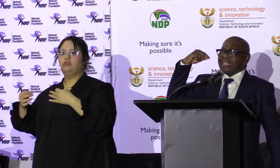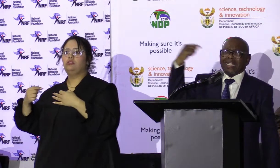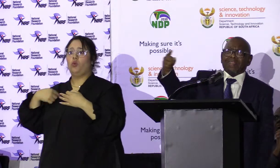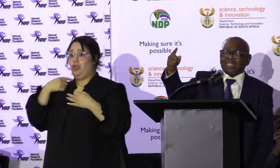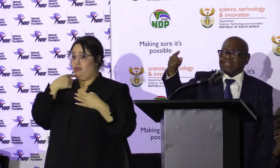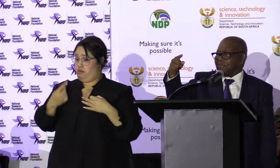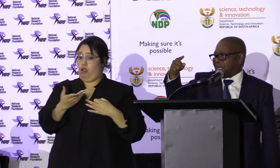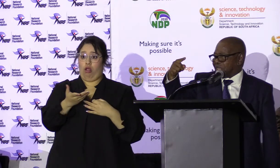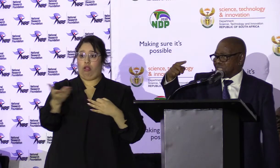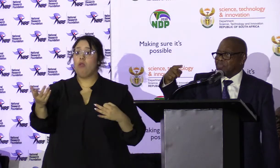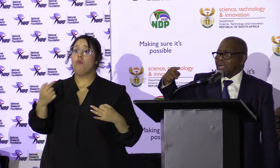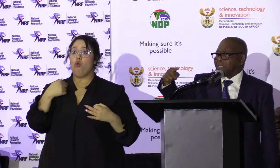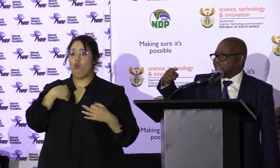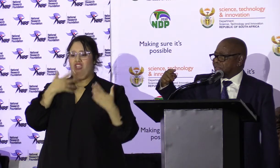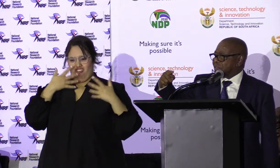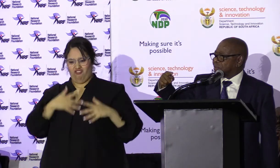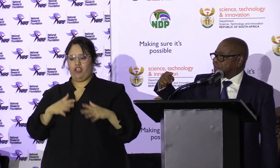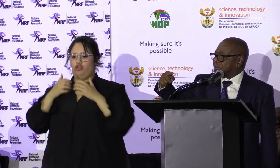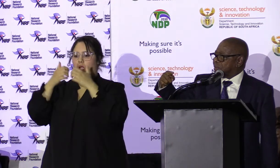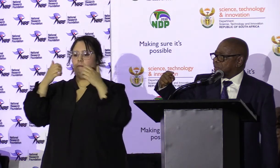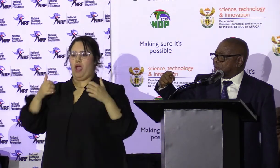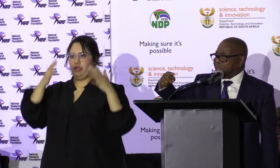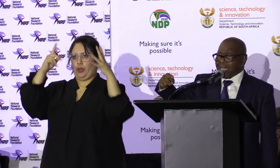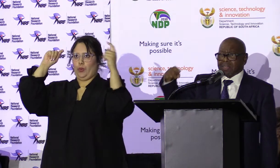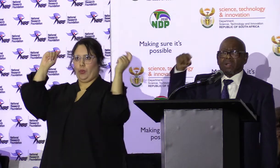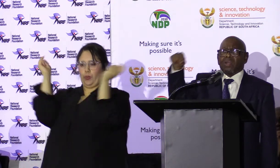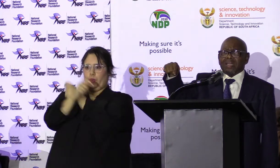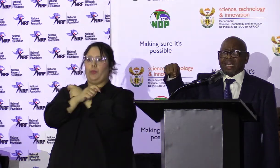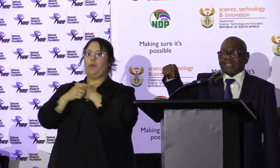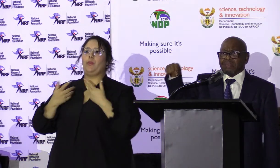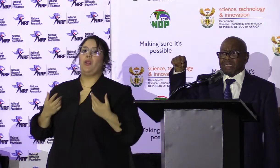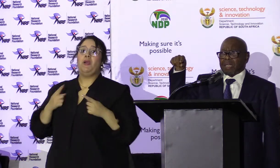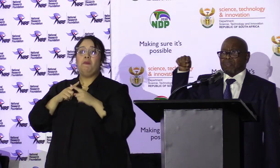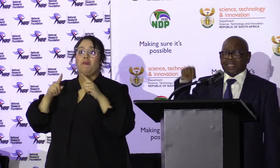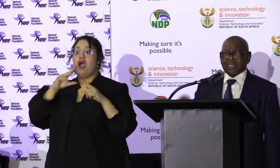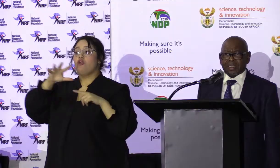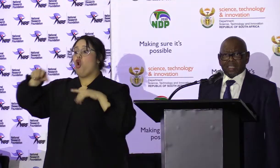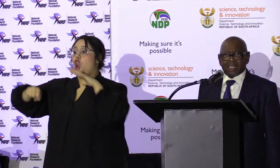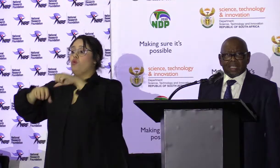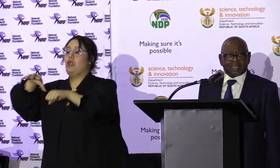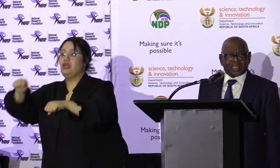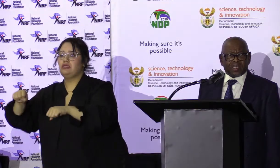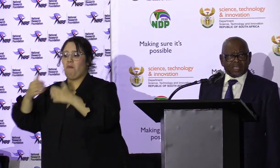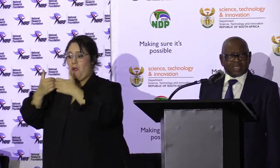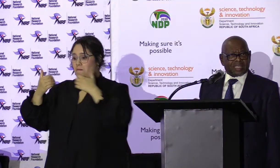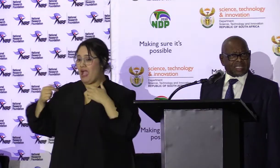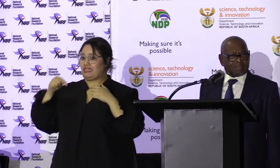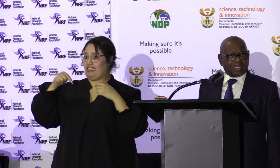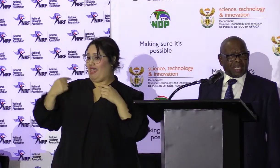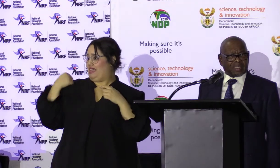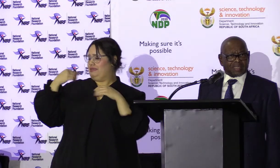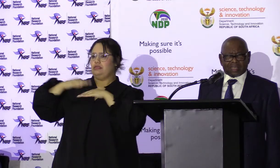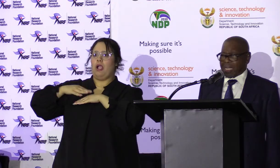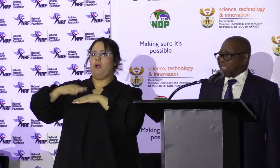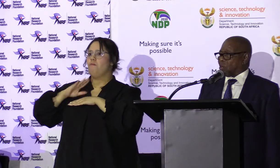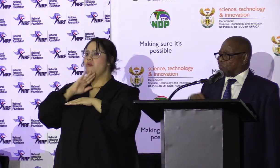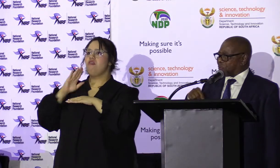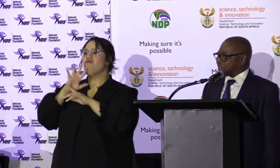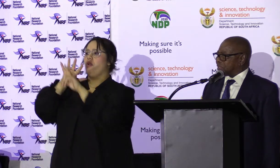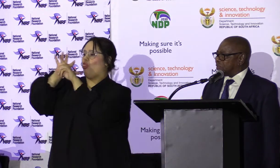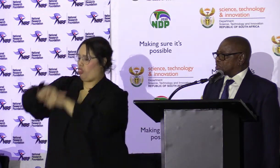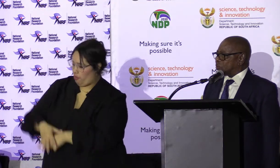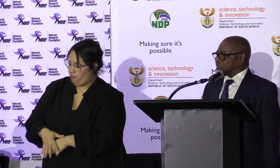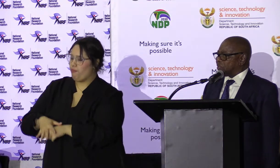we are reinventing apartheid. Yet colonialism and apartheid did not discriminate